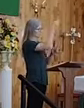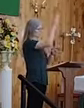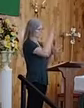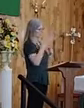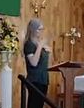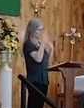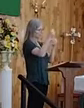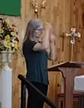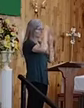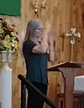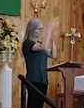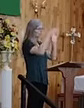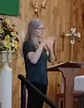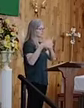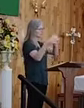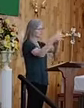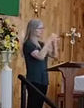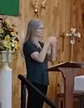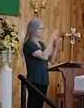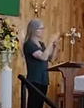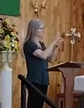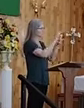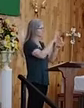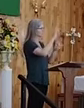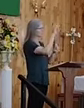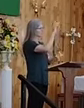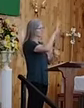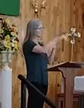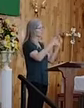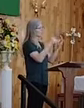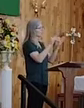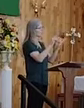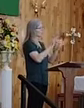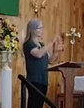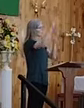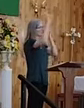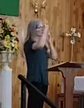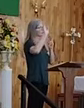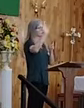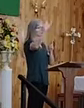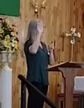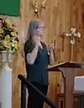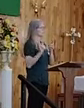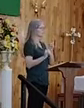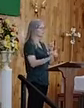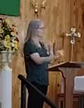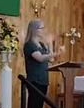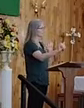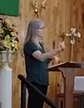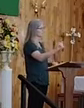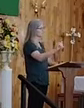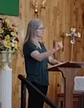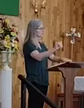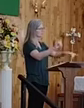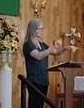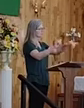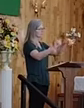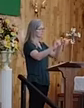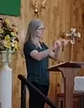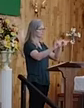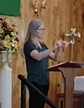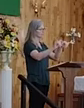Almighty Father, in the unity of the Holy Spirit, all glory and honor is yours forever and